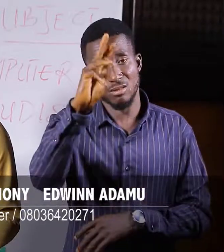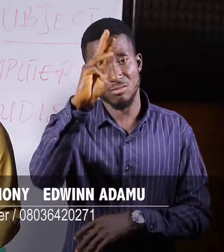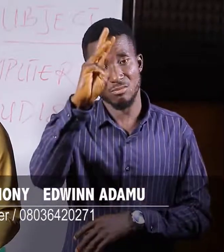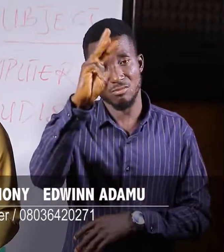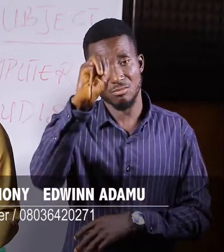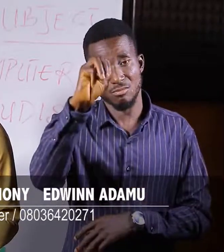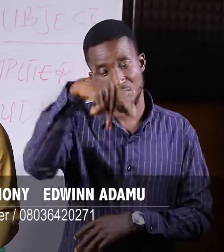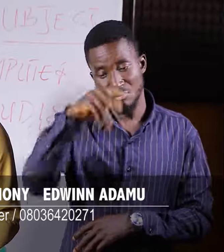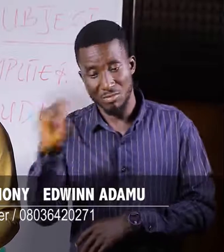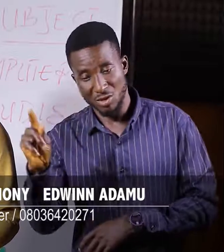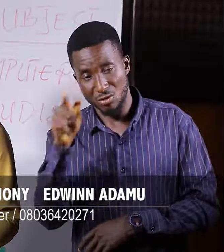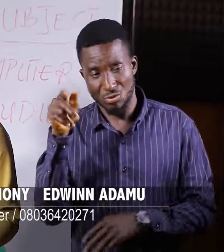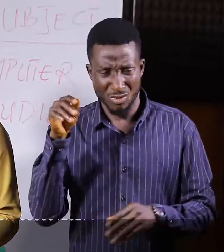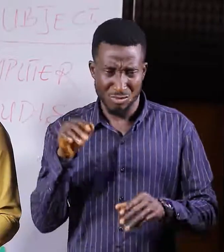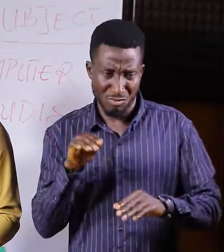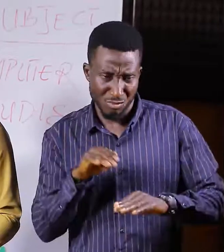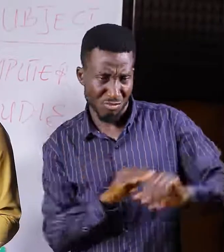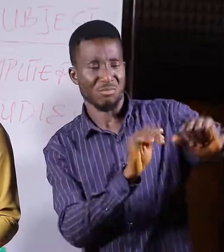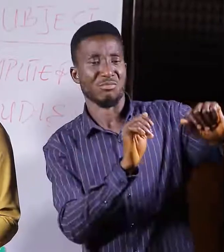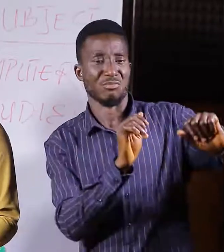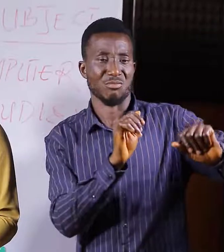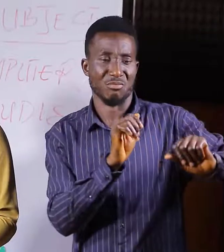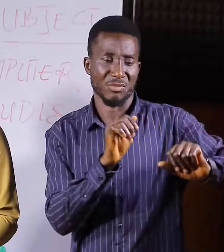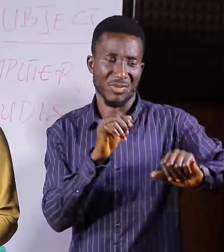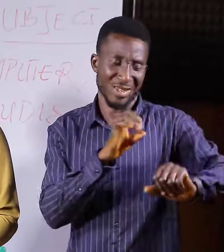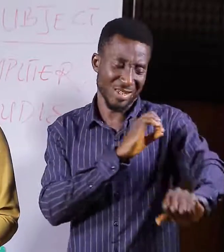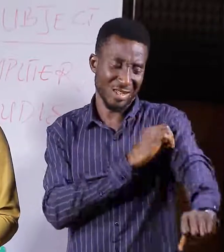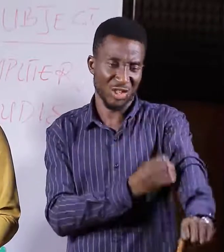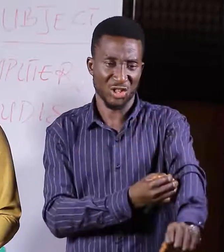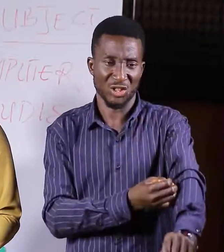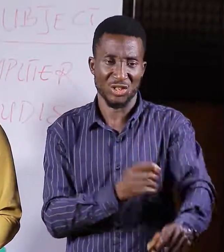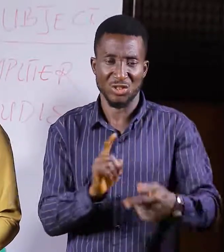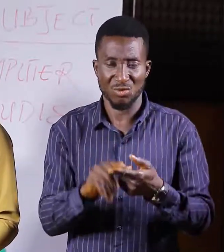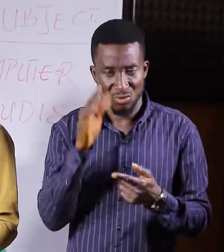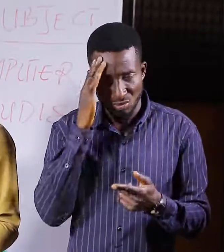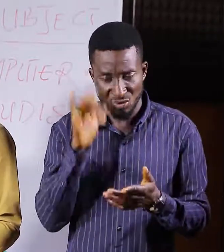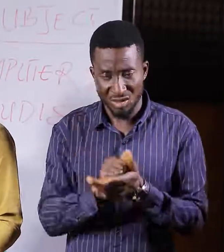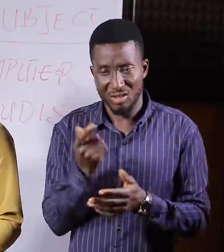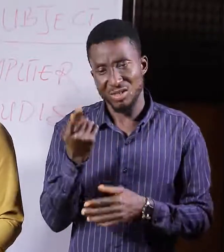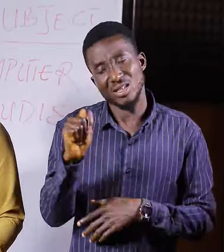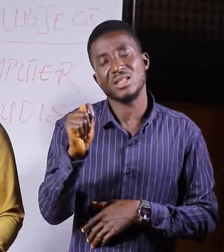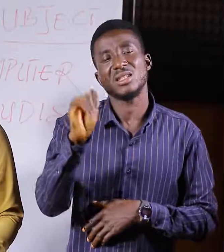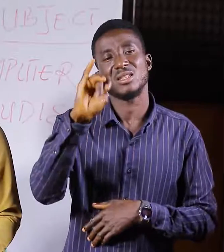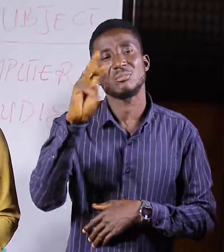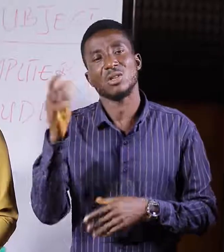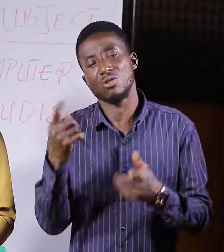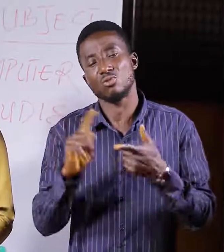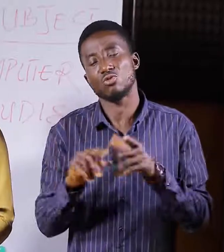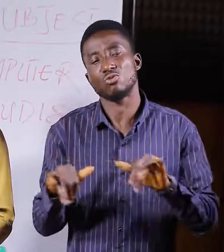one form of force or energy to ensure that the impact comes to play. Likewise, the impact